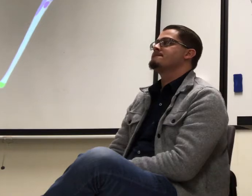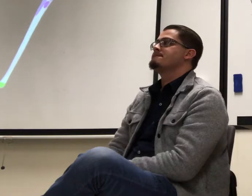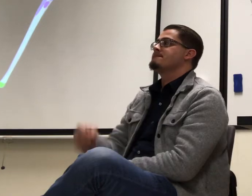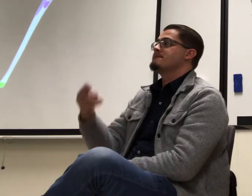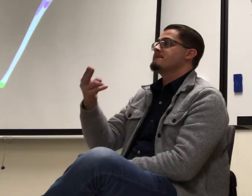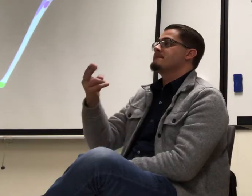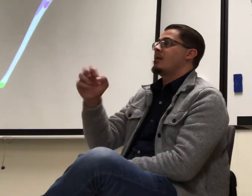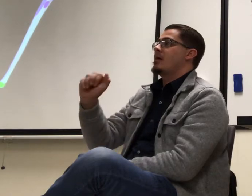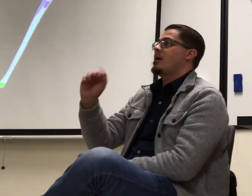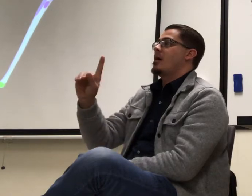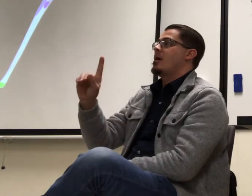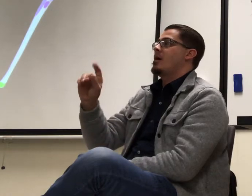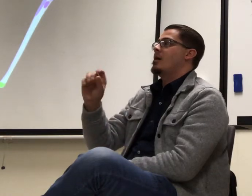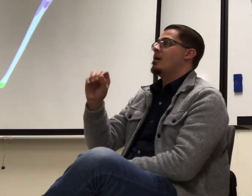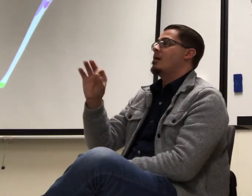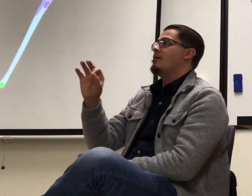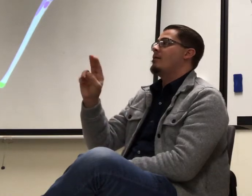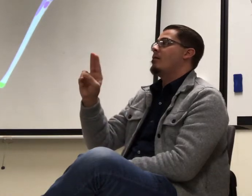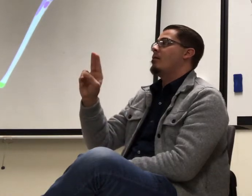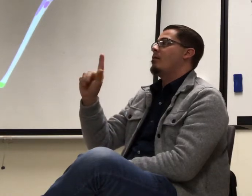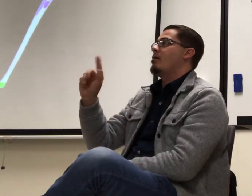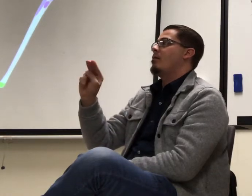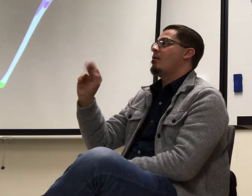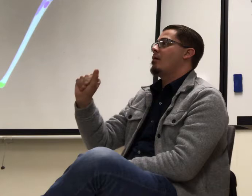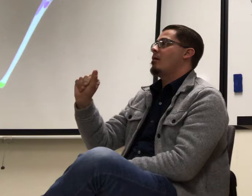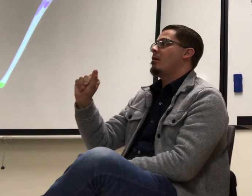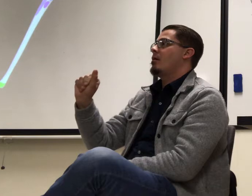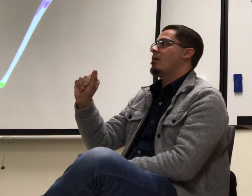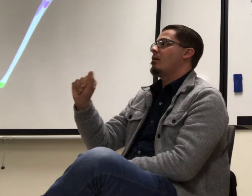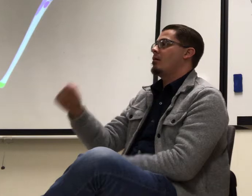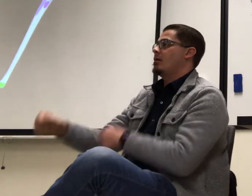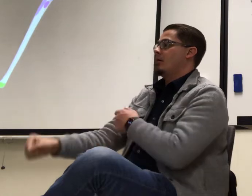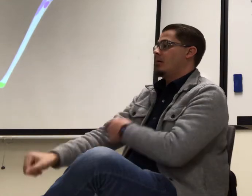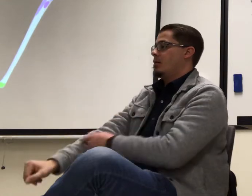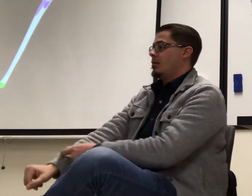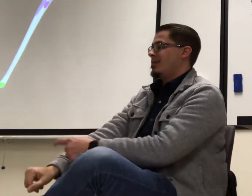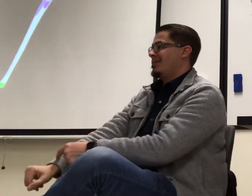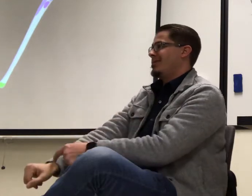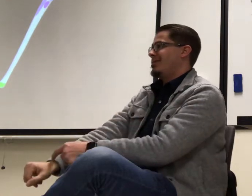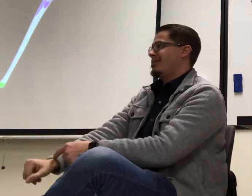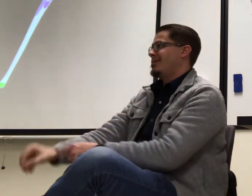Of ulna distal.